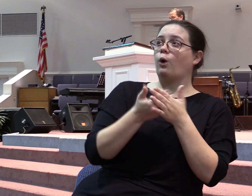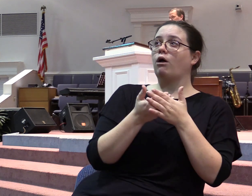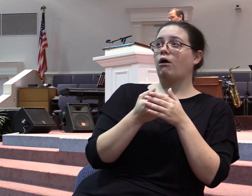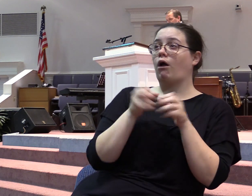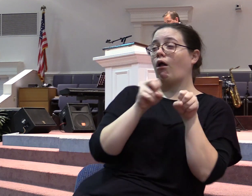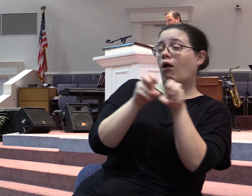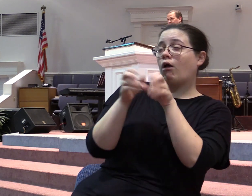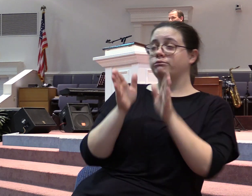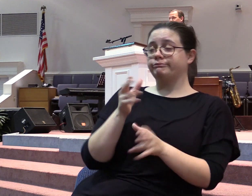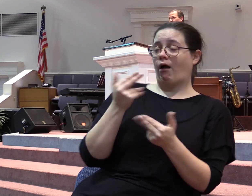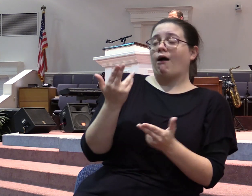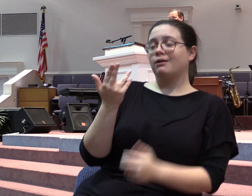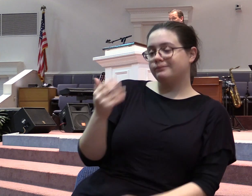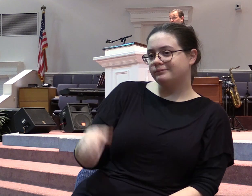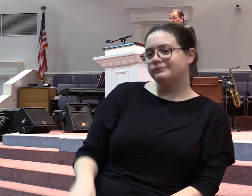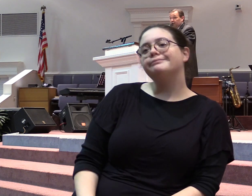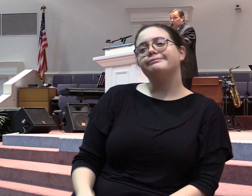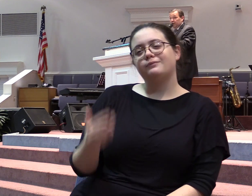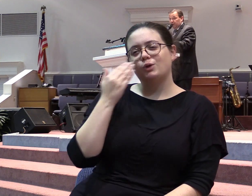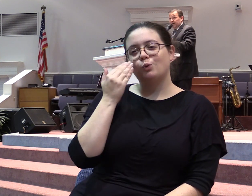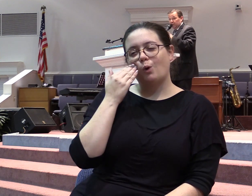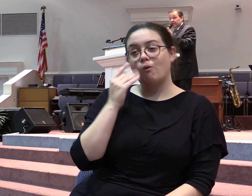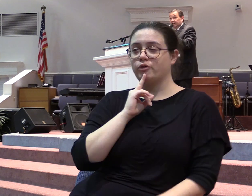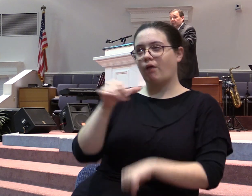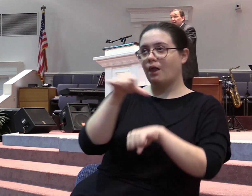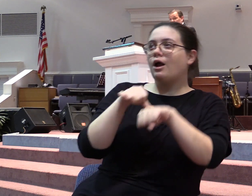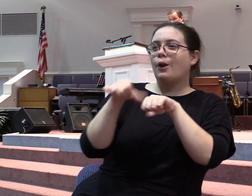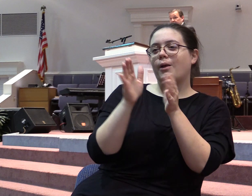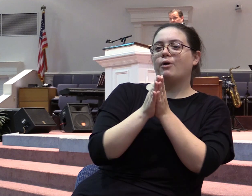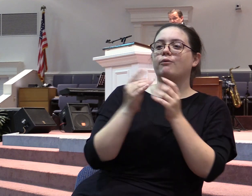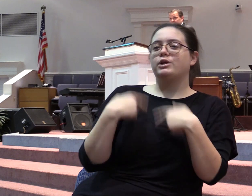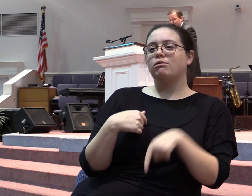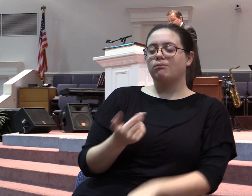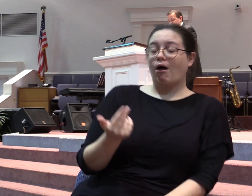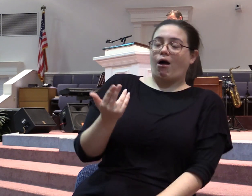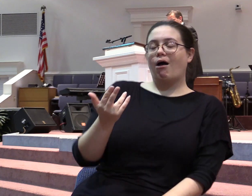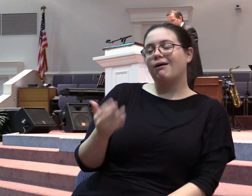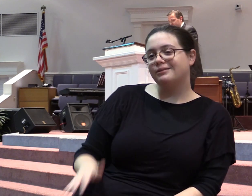adulterers. You know, that's really anointed praying when you get to huzz.